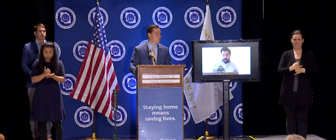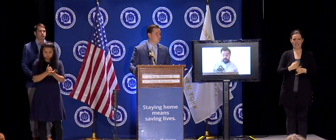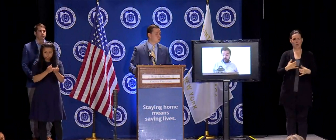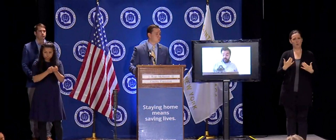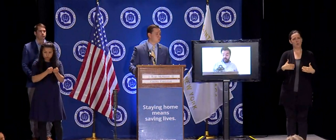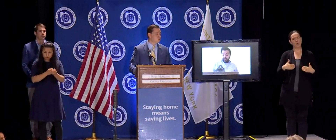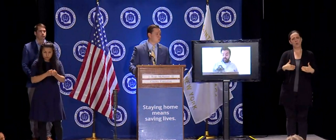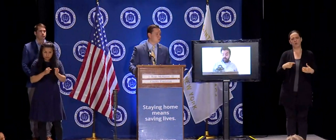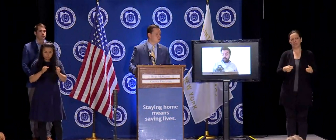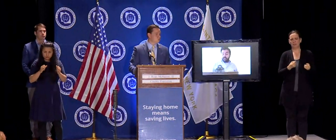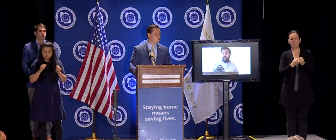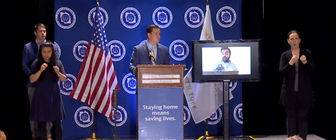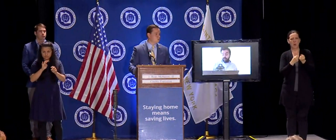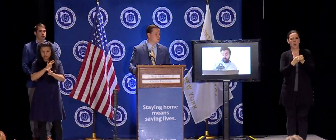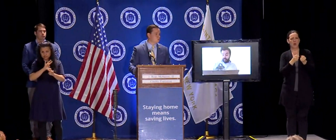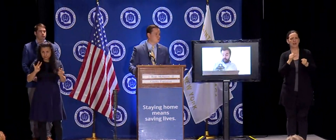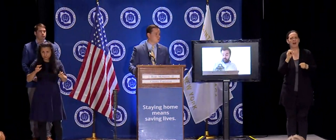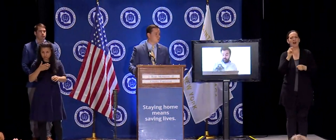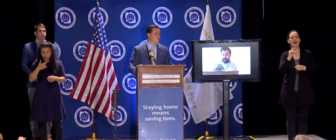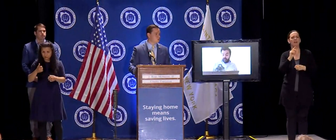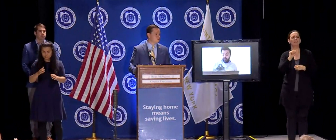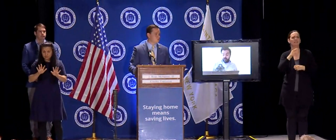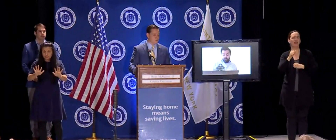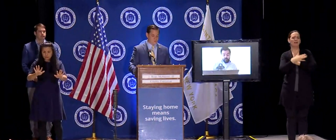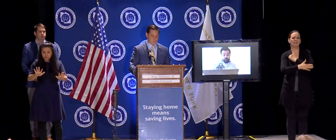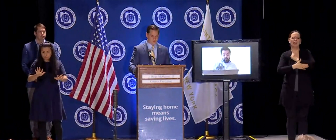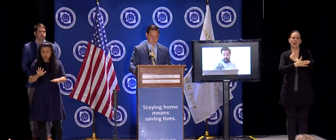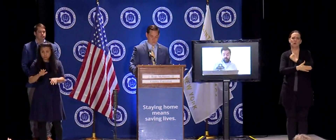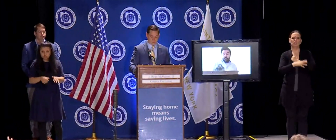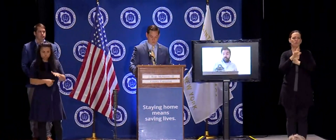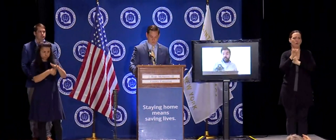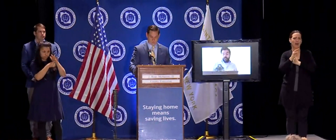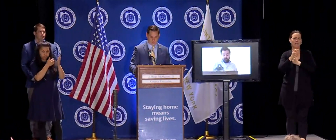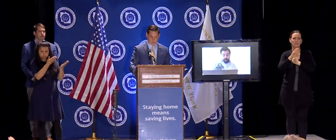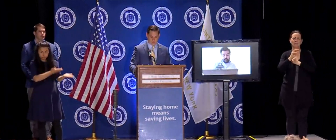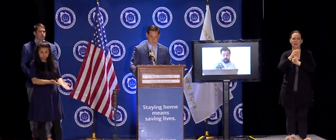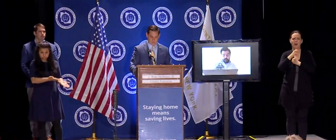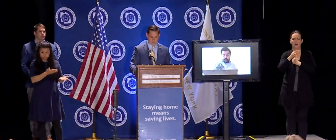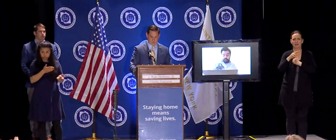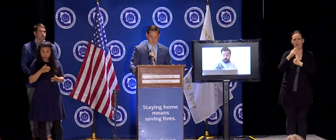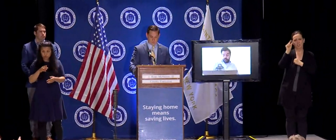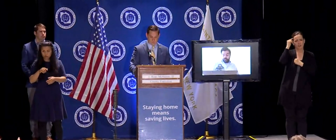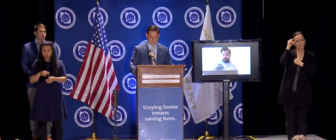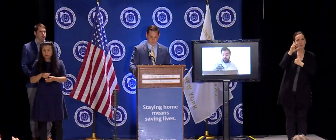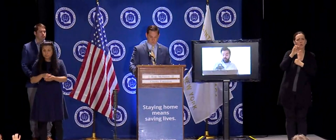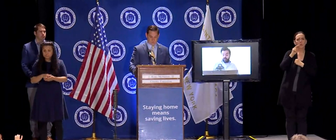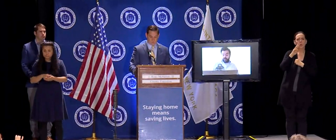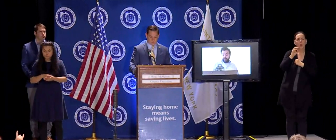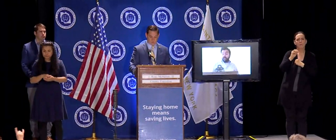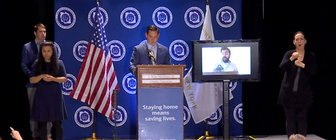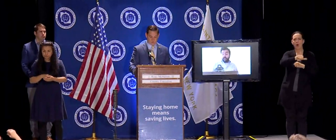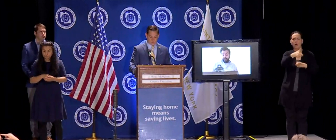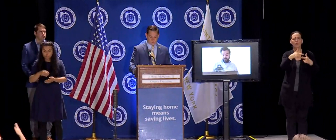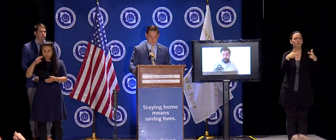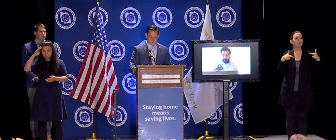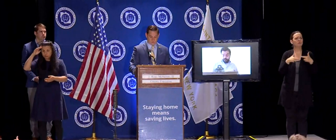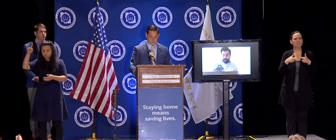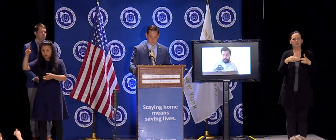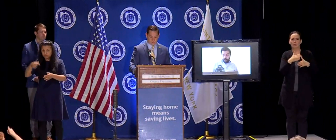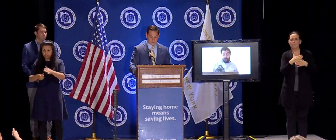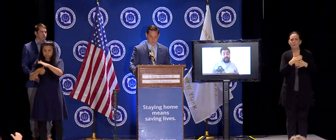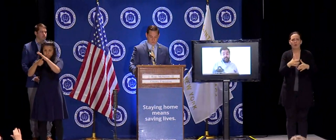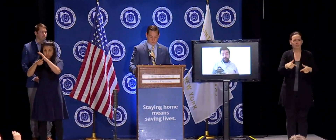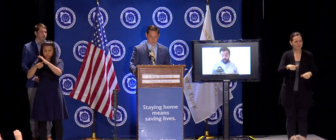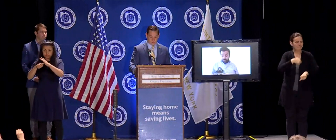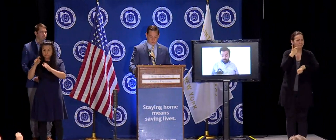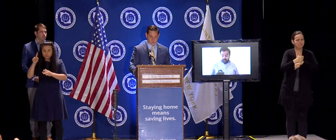of an Onondaga County Executive McMahon, Governor Cuomo, and the other regional partners who brought the facility to life.